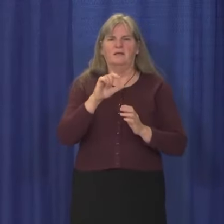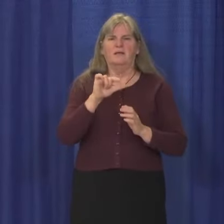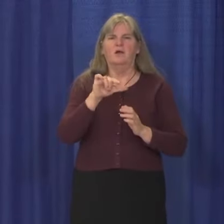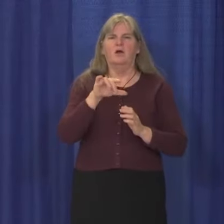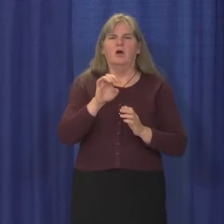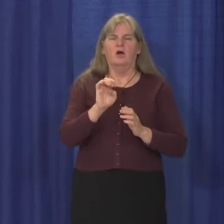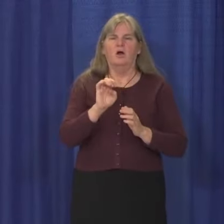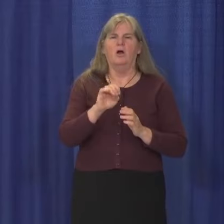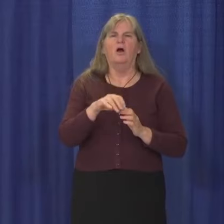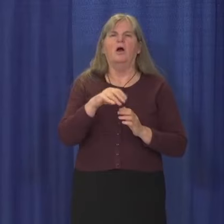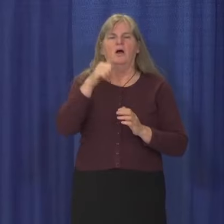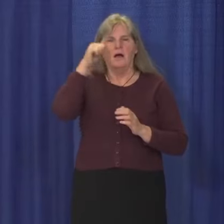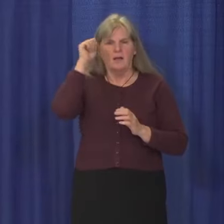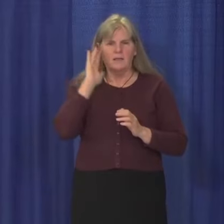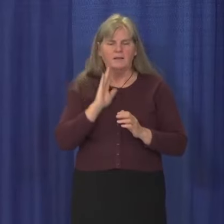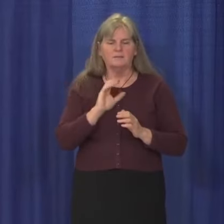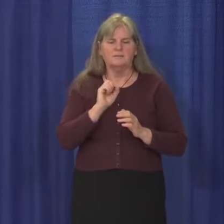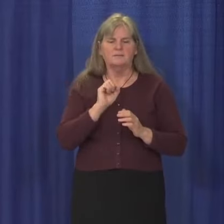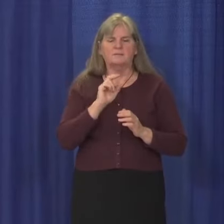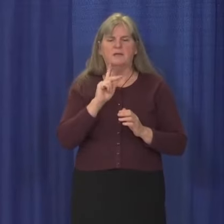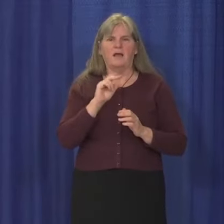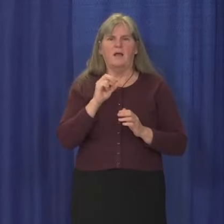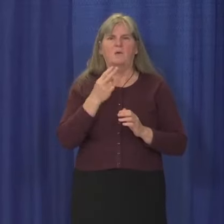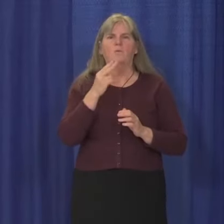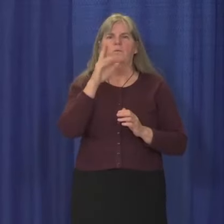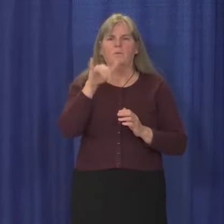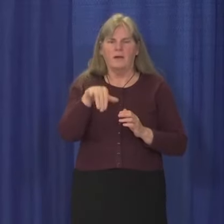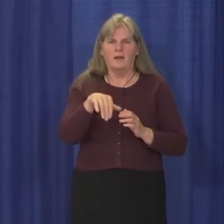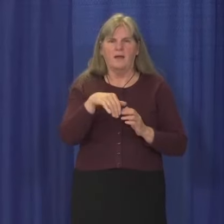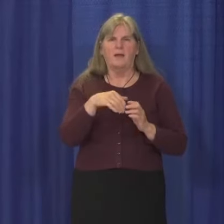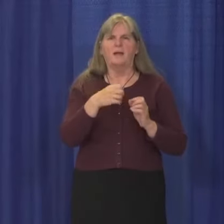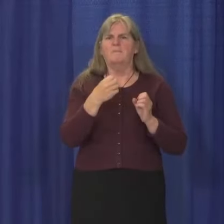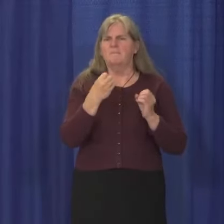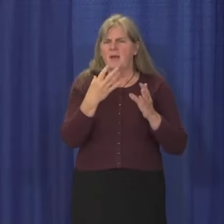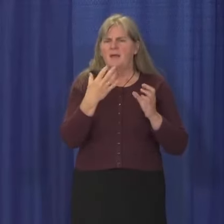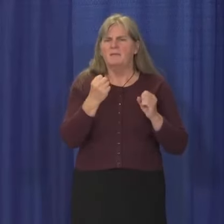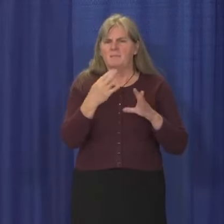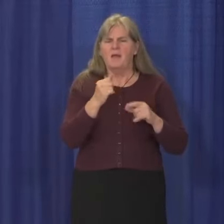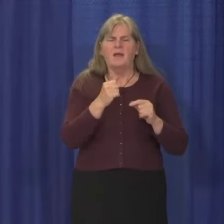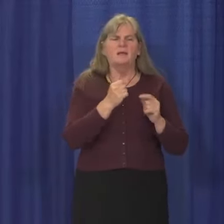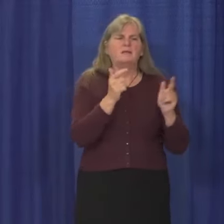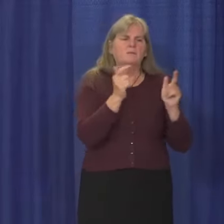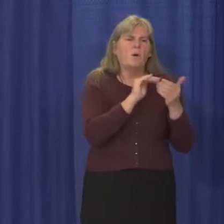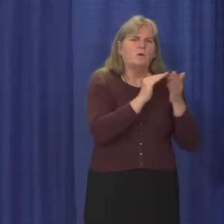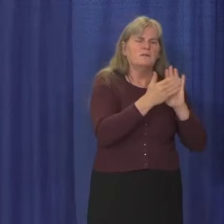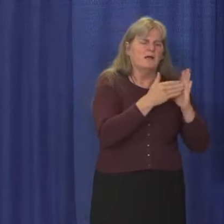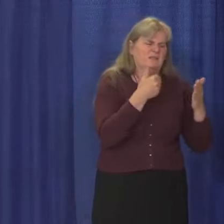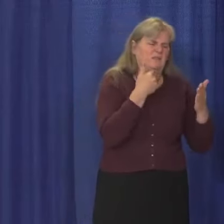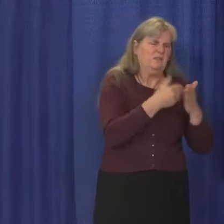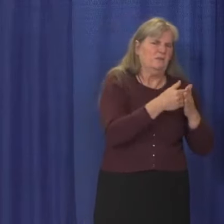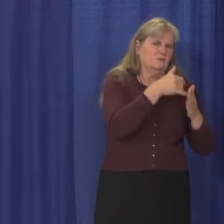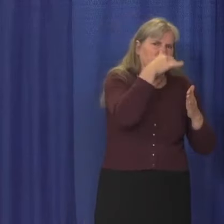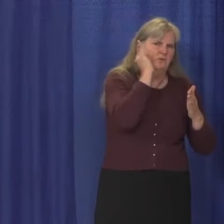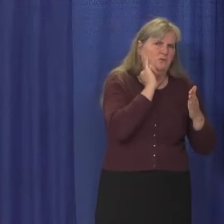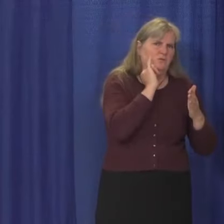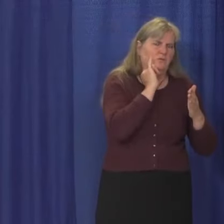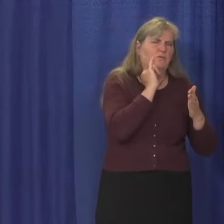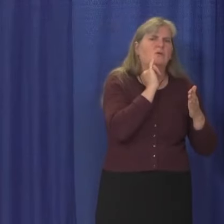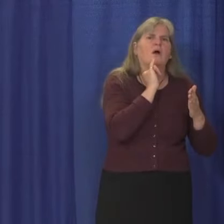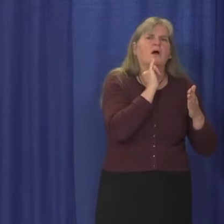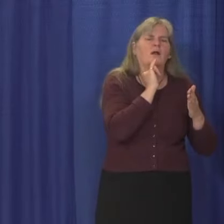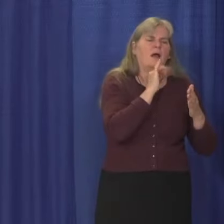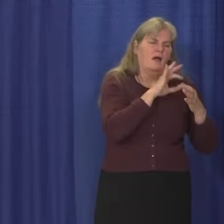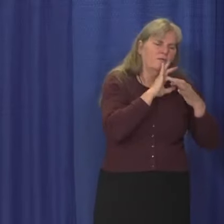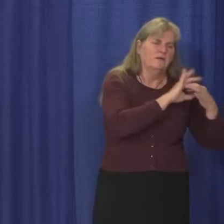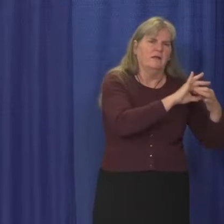Haines, Alaska, and Skagway, Alaska have huge family connections. Folks, Yukoners have assets in those communities,